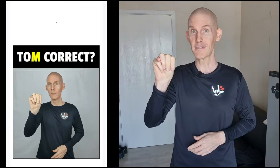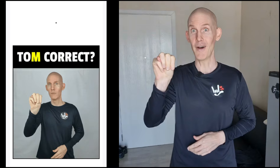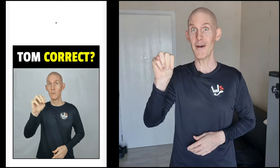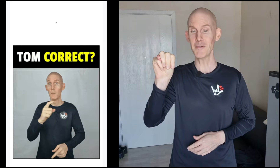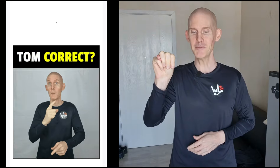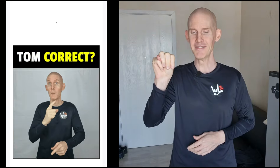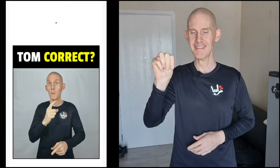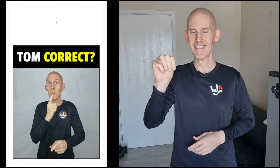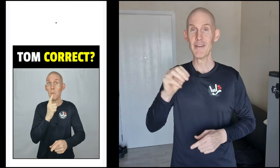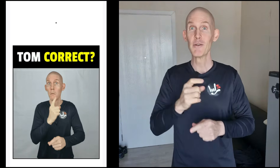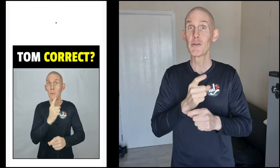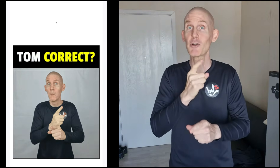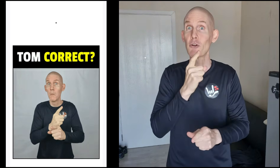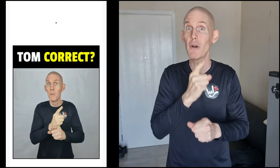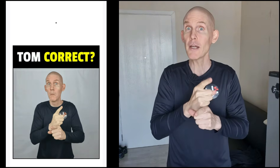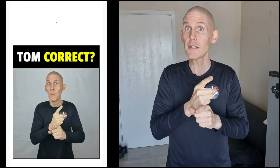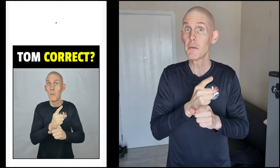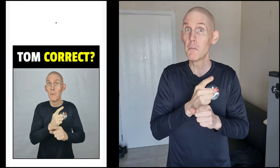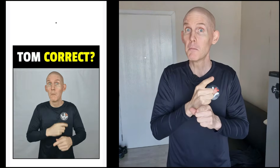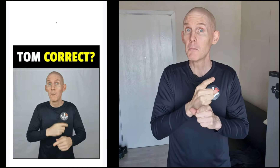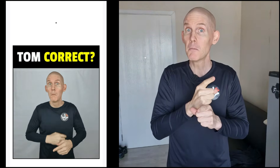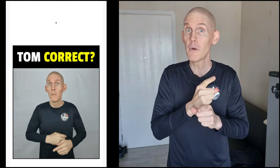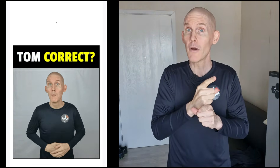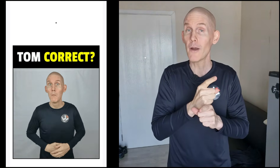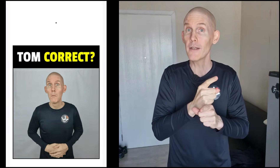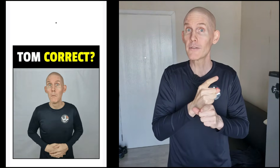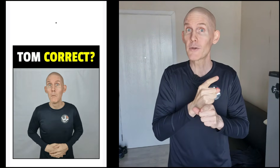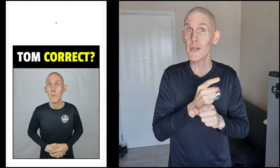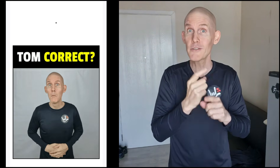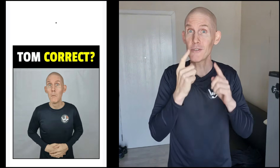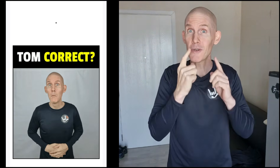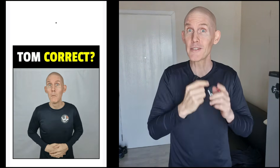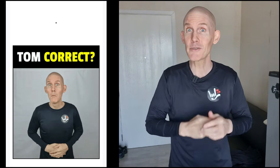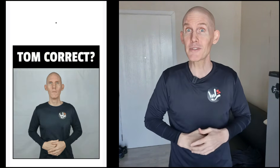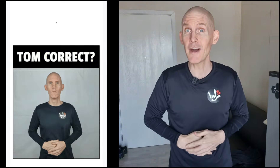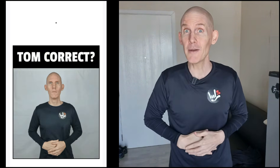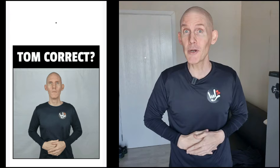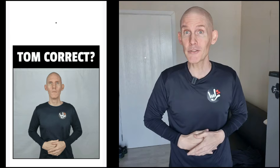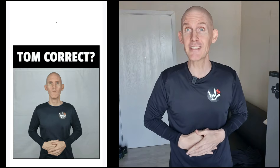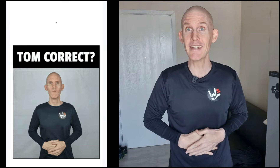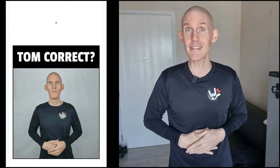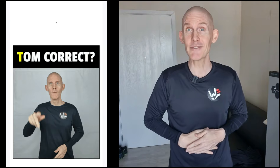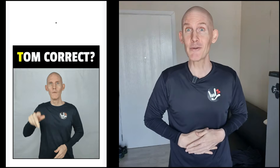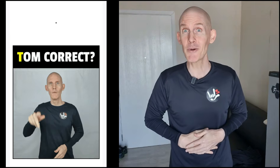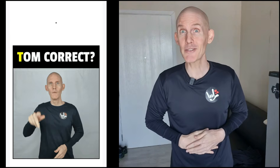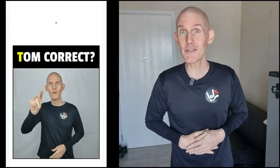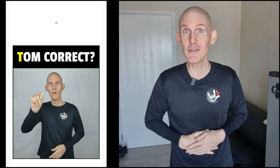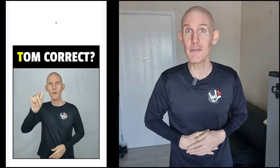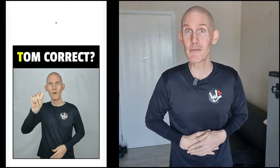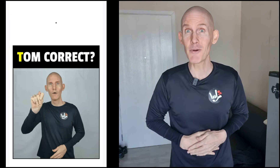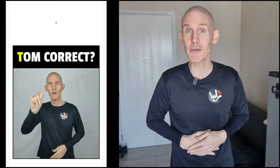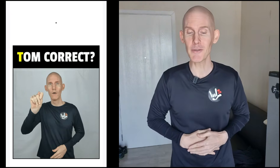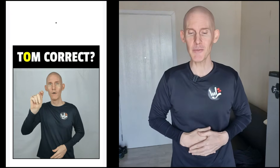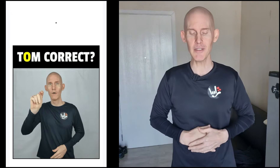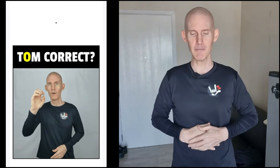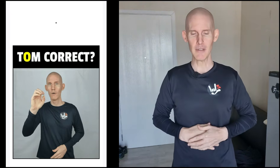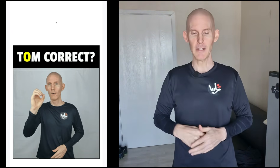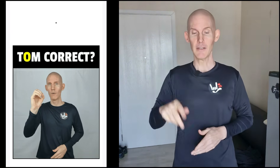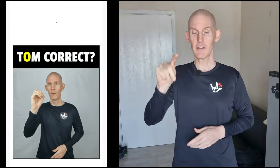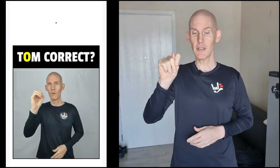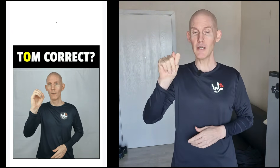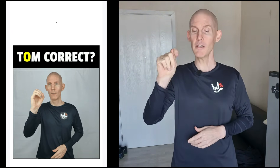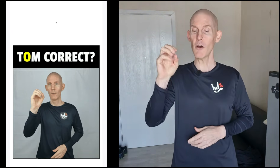T-O-M, Tom, correct? All right, this question, raise those eyebrows. It's a yes, no question. Lean forward a little